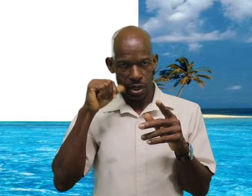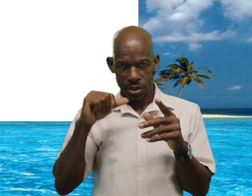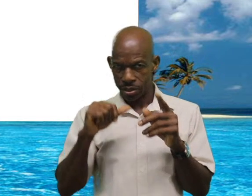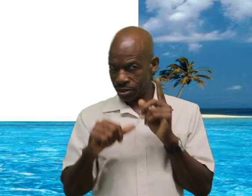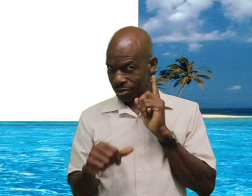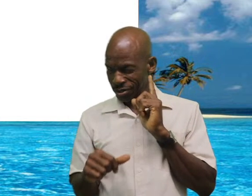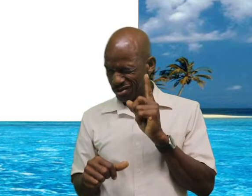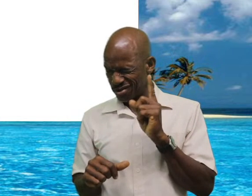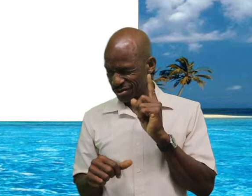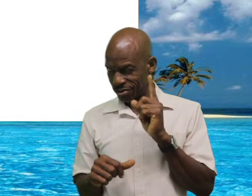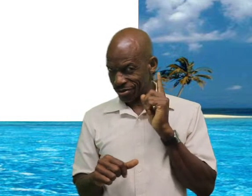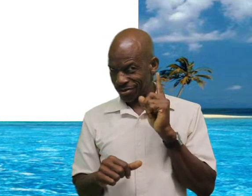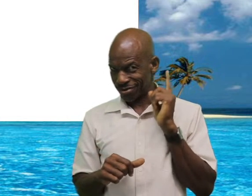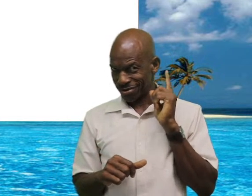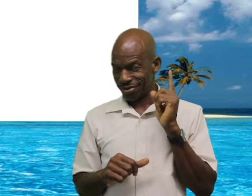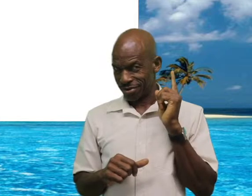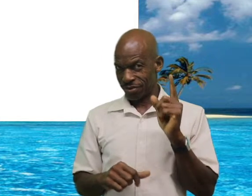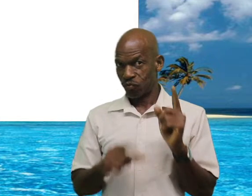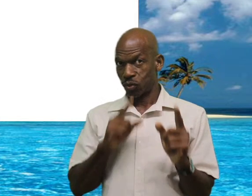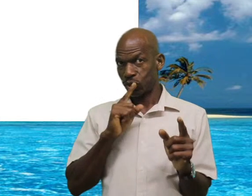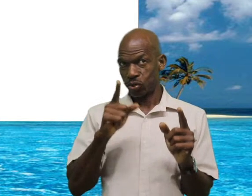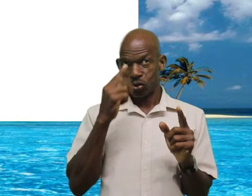So the word girl,